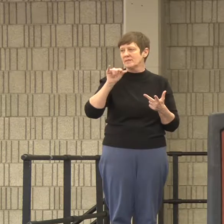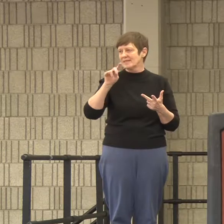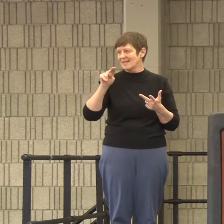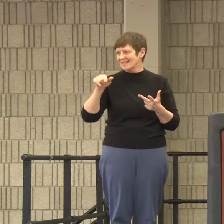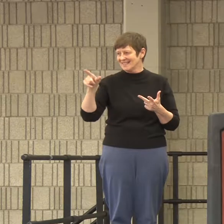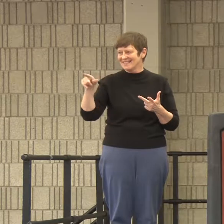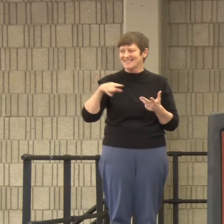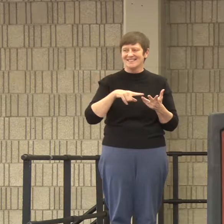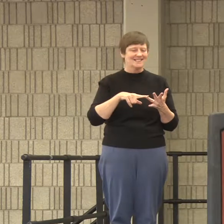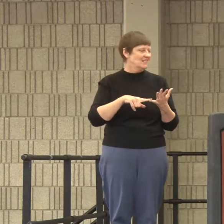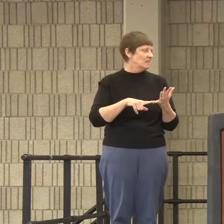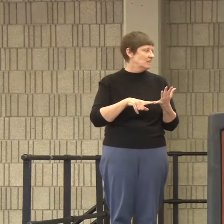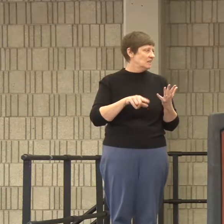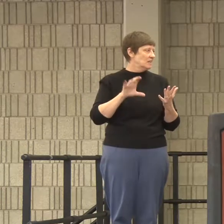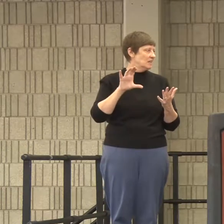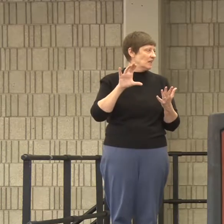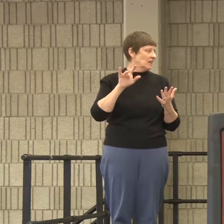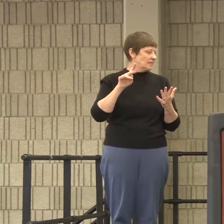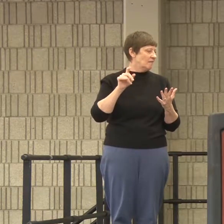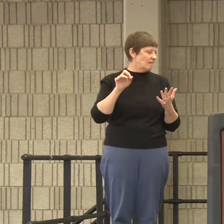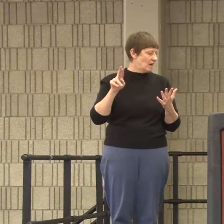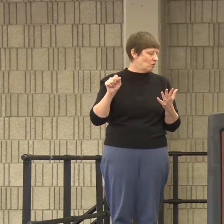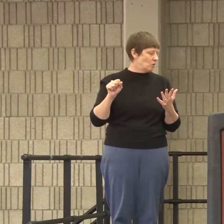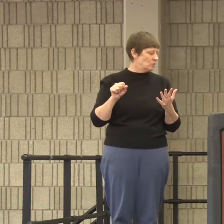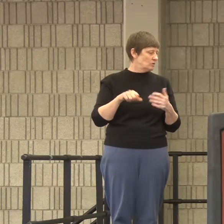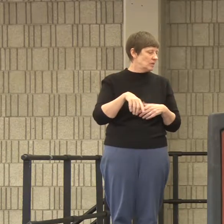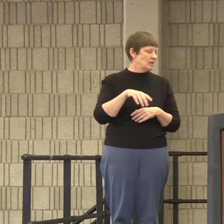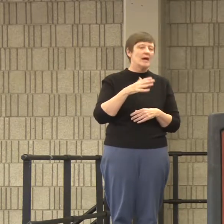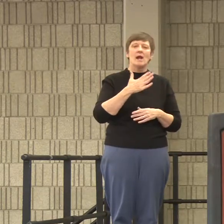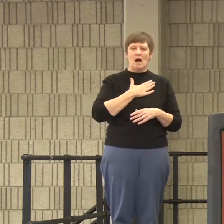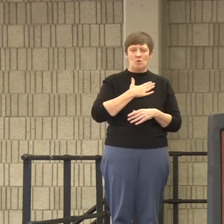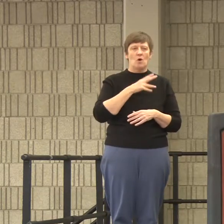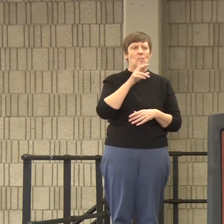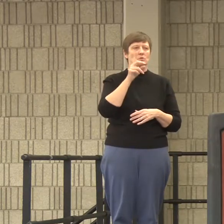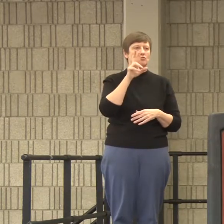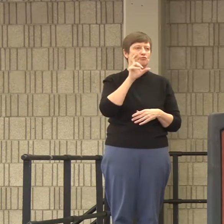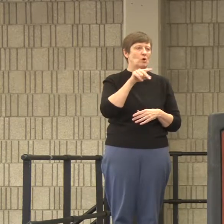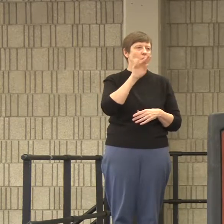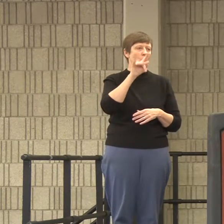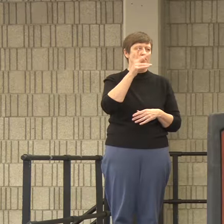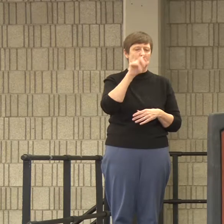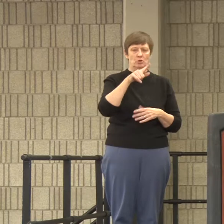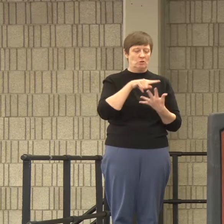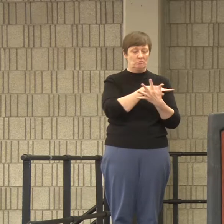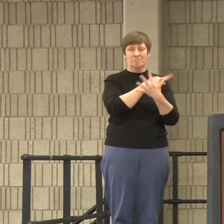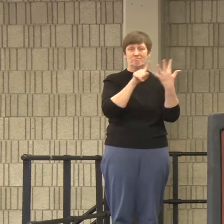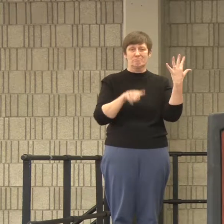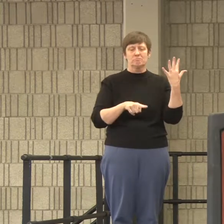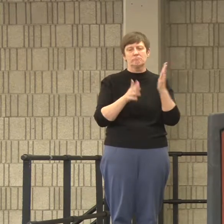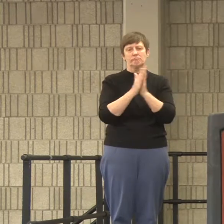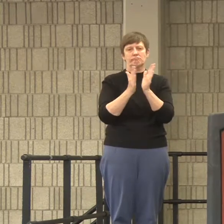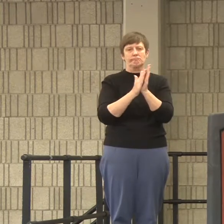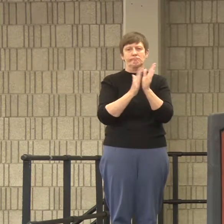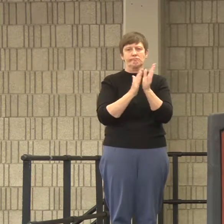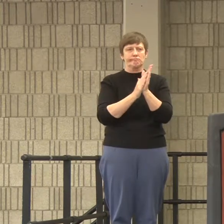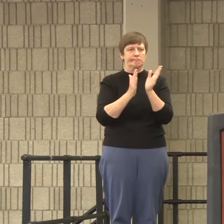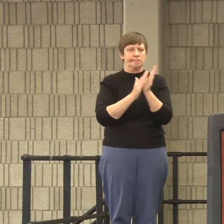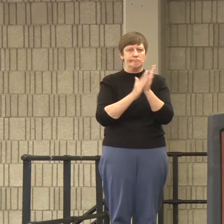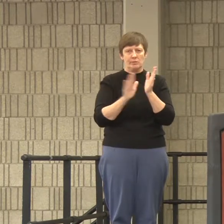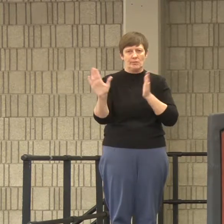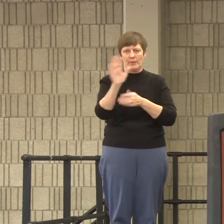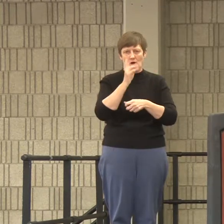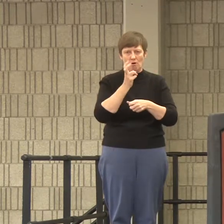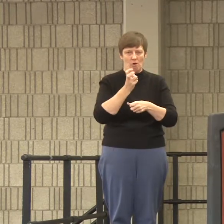Kevin Spirlet, Linda Viveras, and our own Dr. Weisberger. Please give them a round of applause.